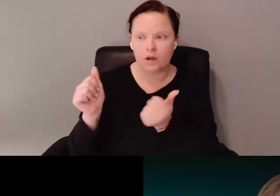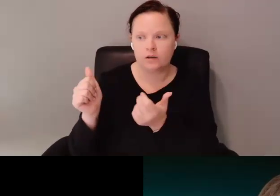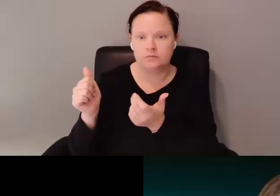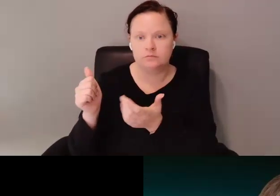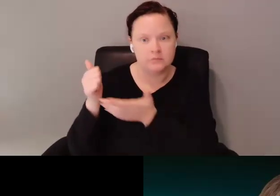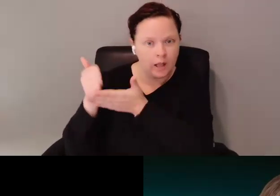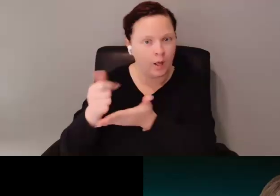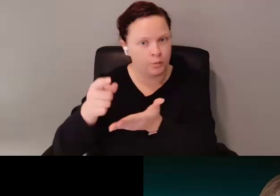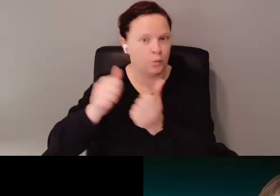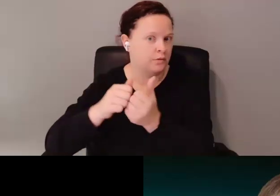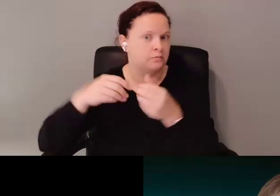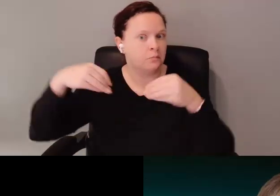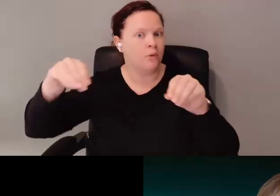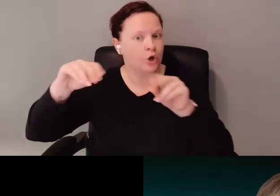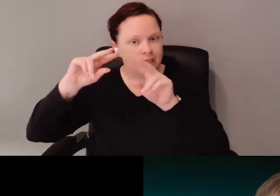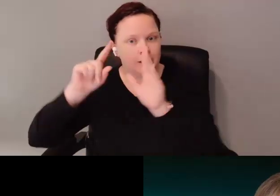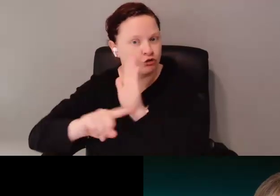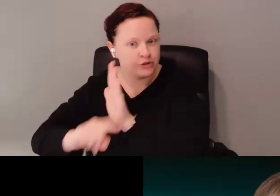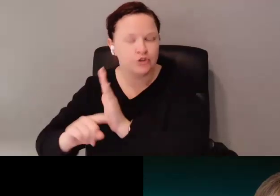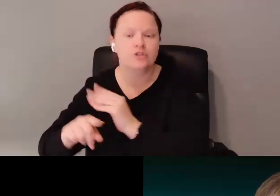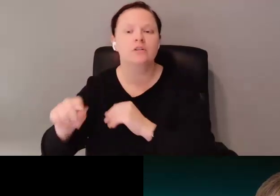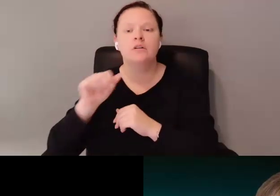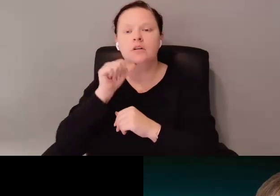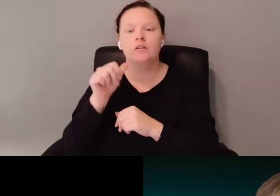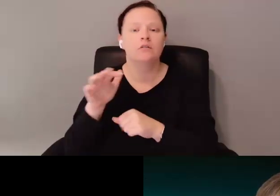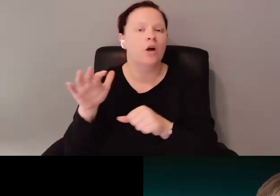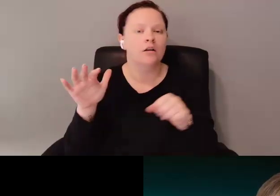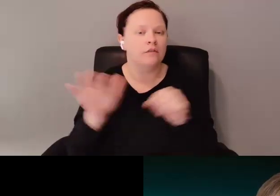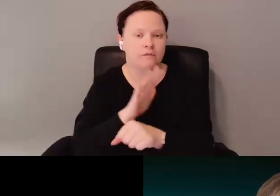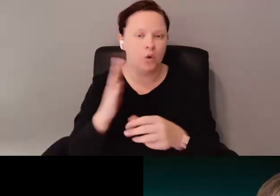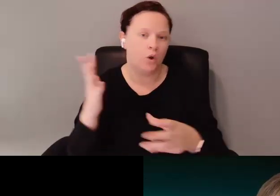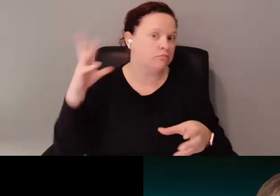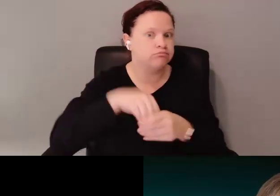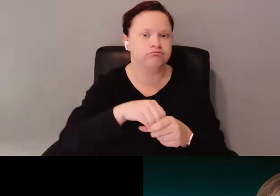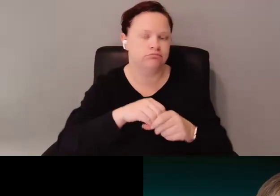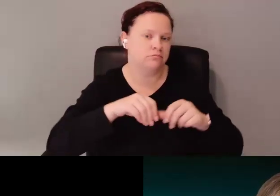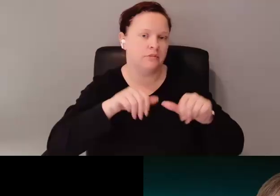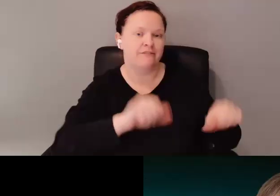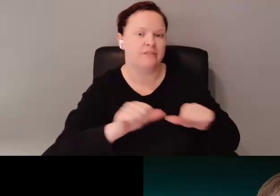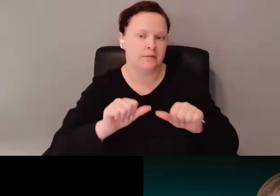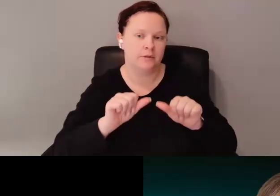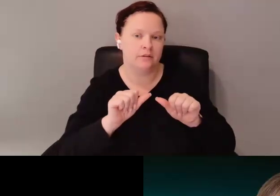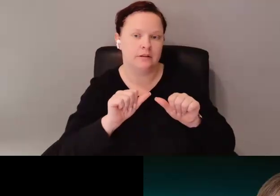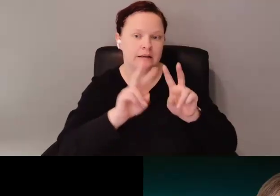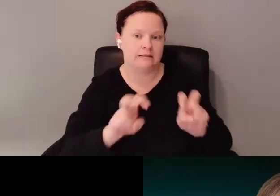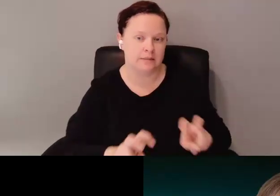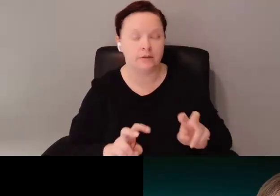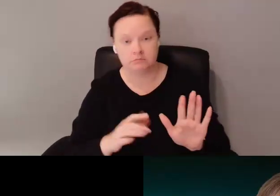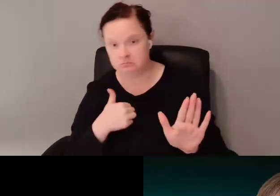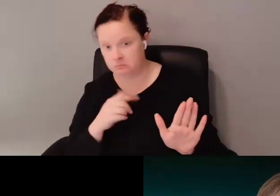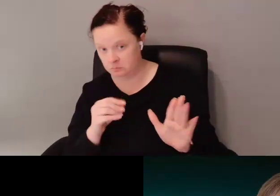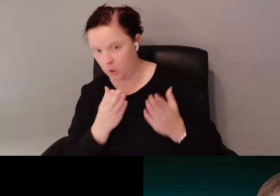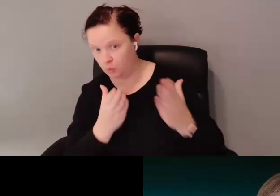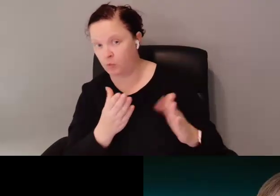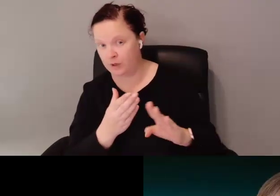market research. They don't do like a full encompassing feasibility assessment, which I 100% recommend before